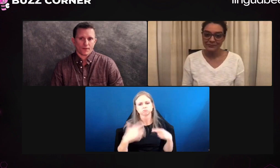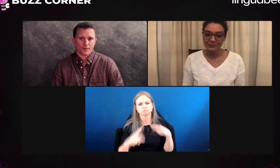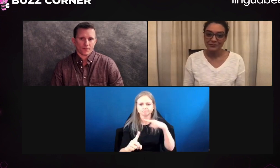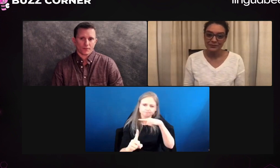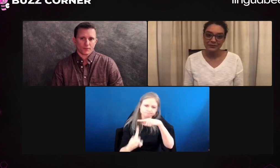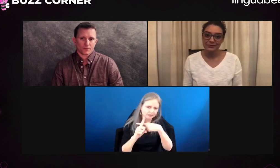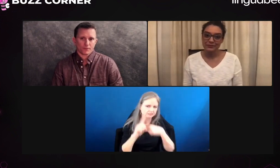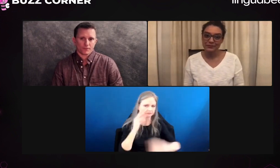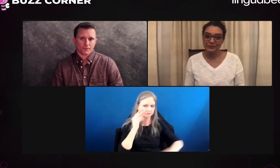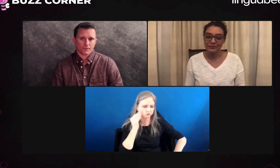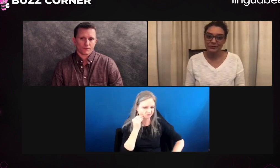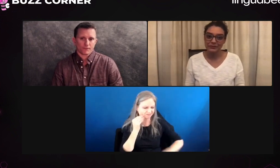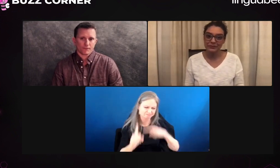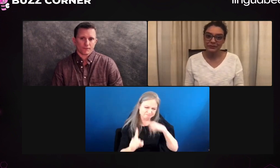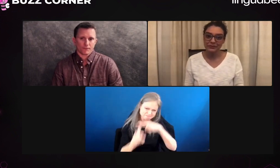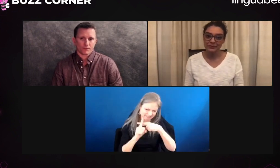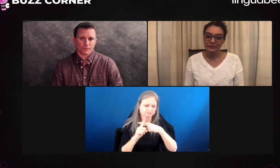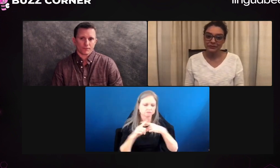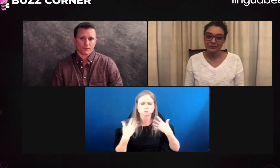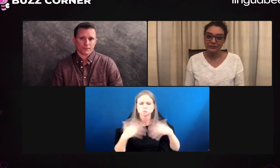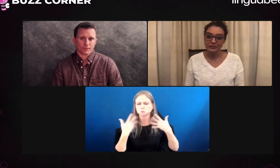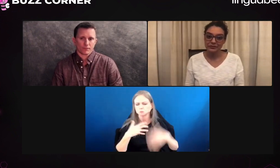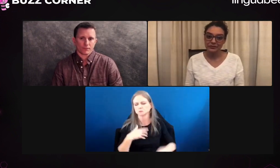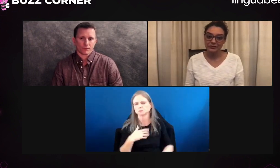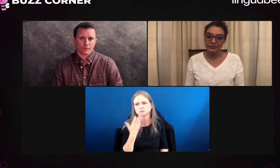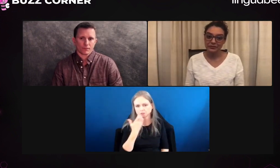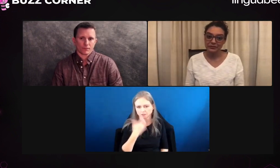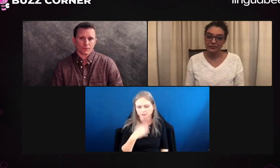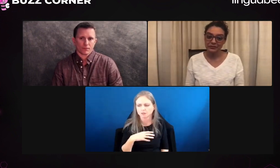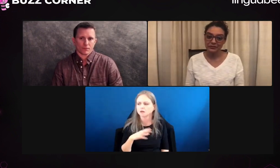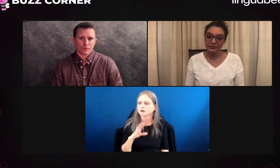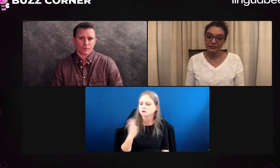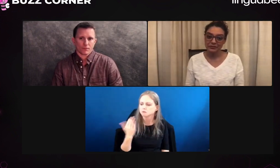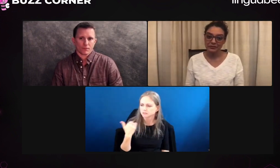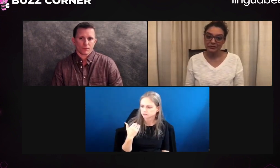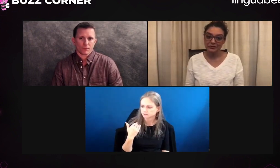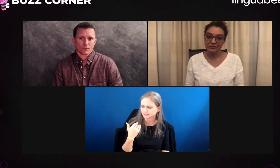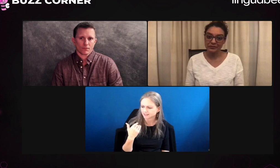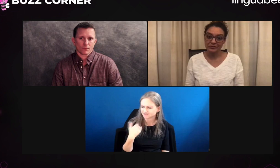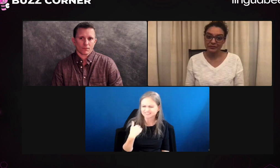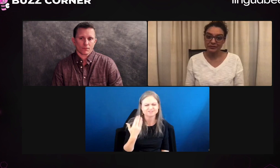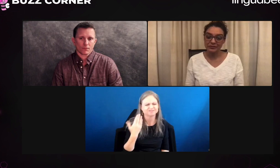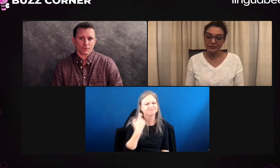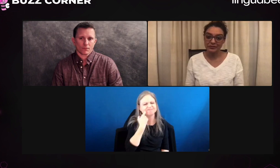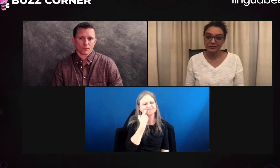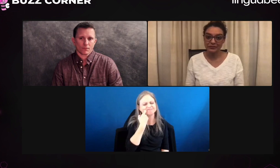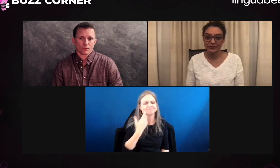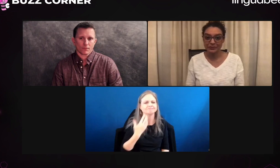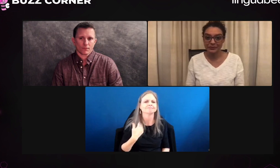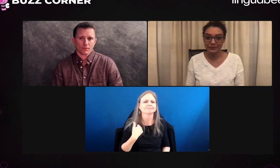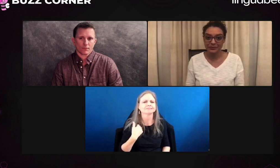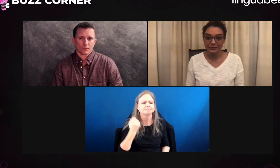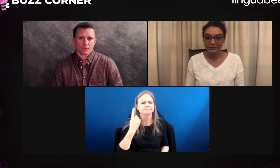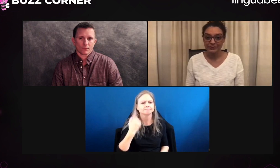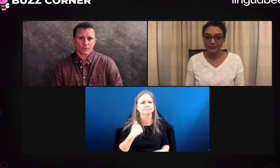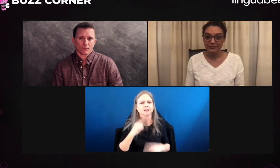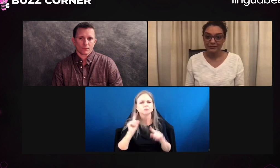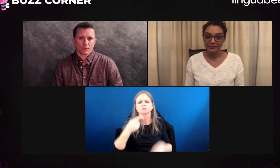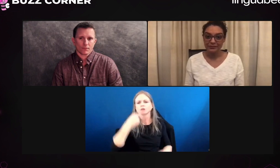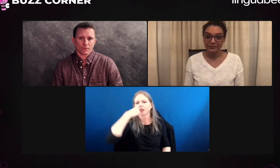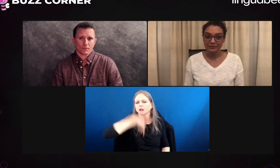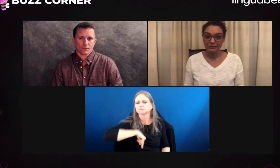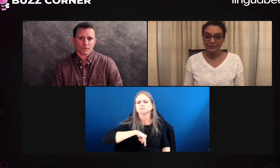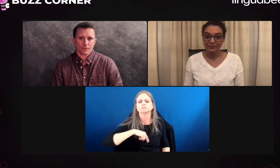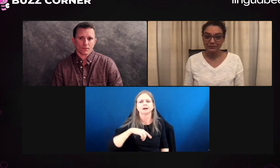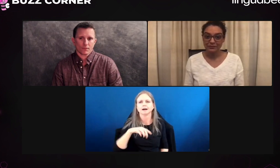is gone. okay. So one very positive experience. This was actually